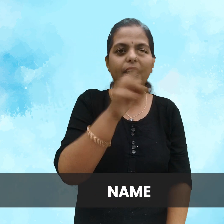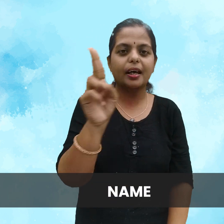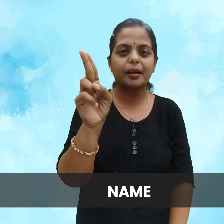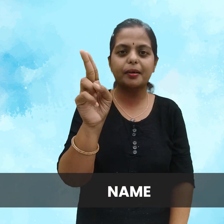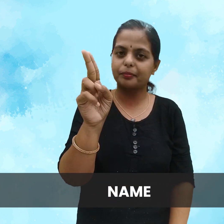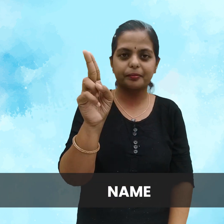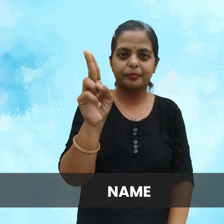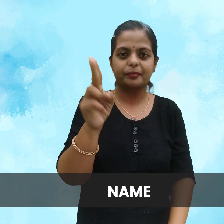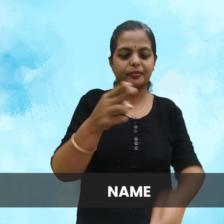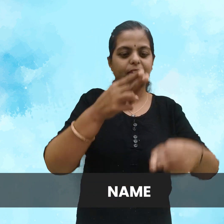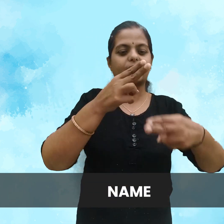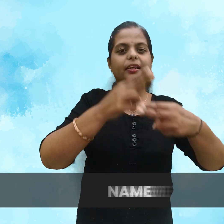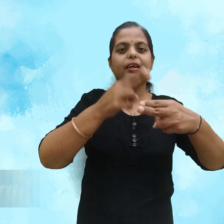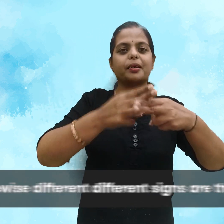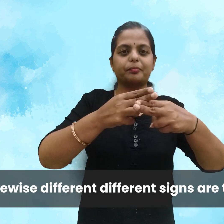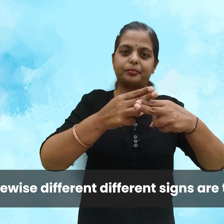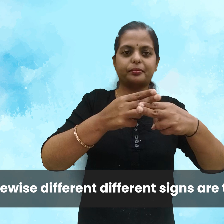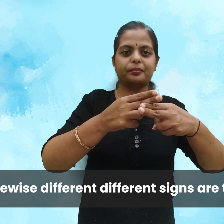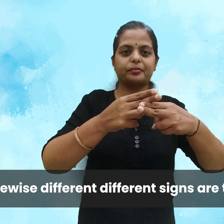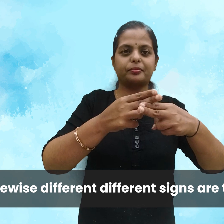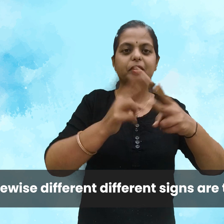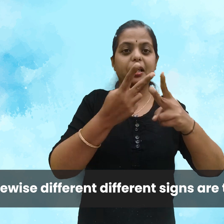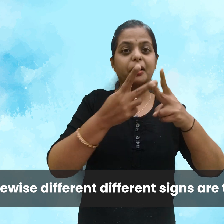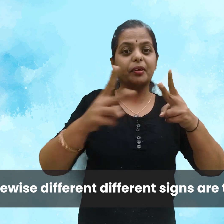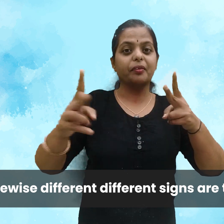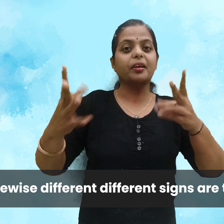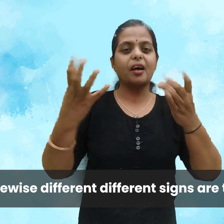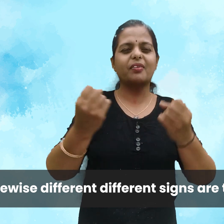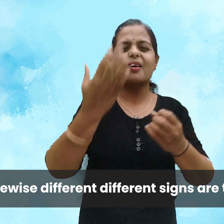Name. Name. There are different signs, but why?